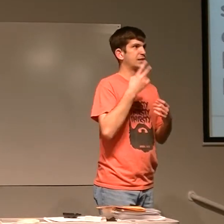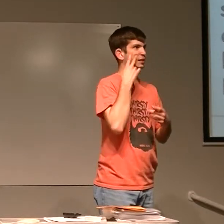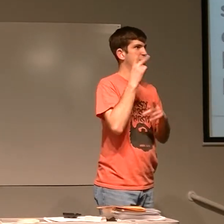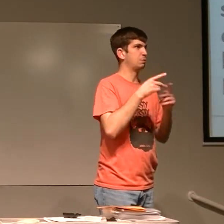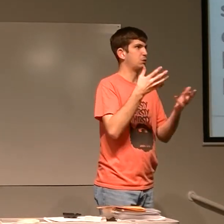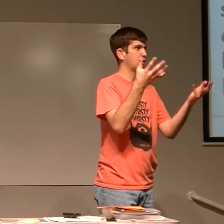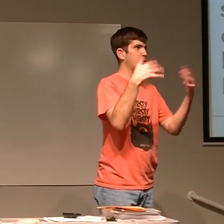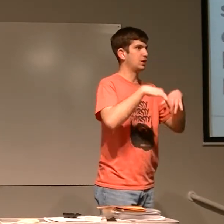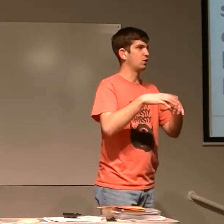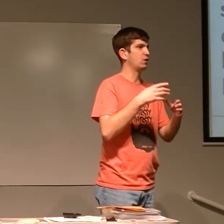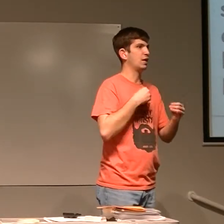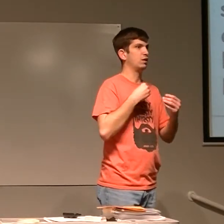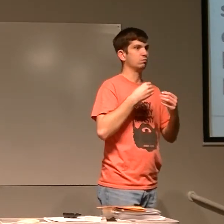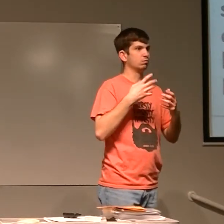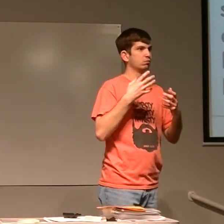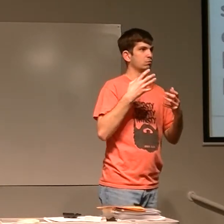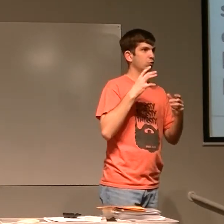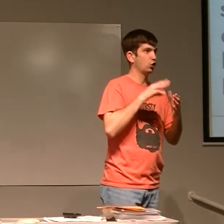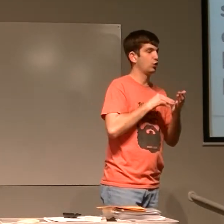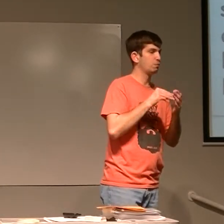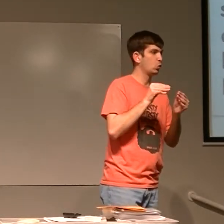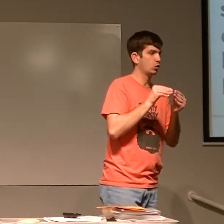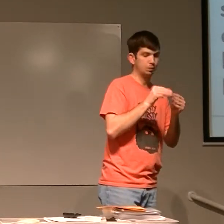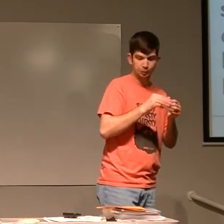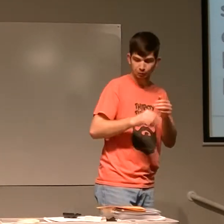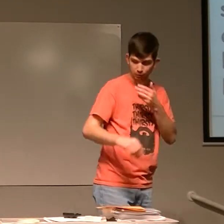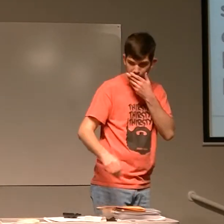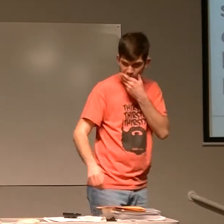to see people come in here and learn more.